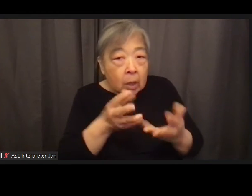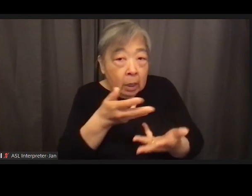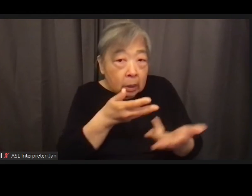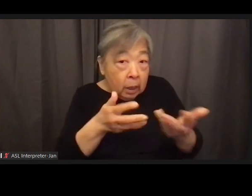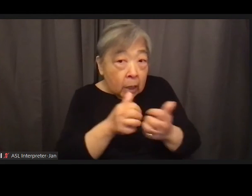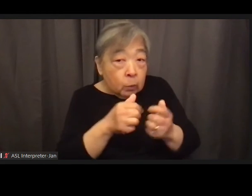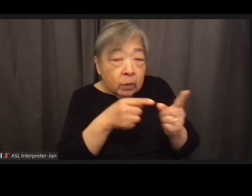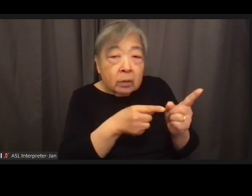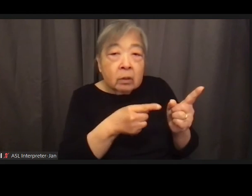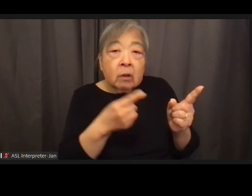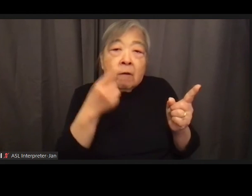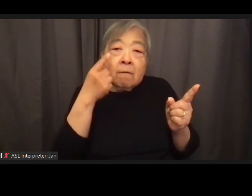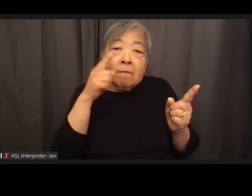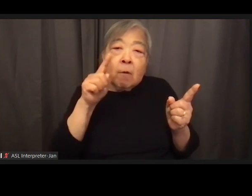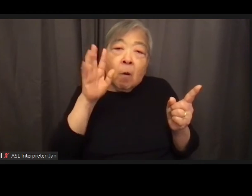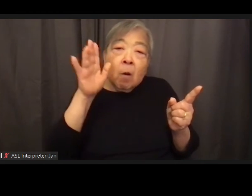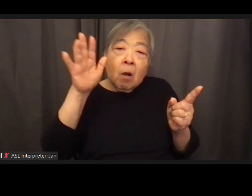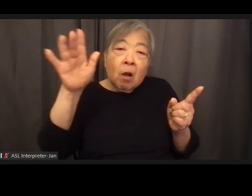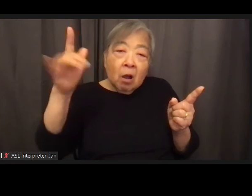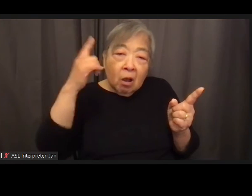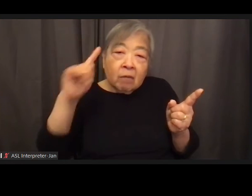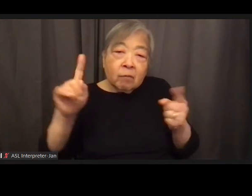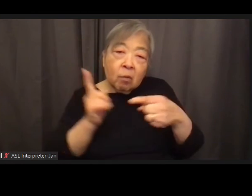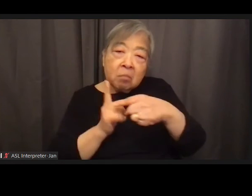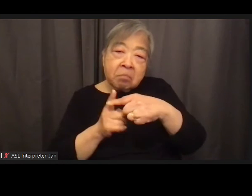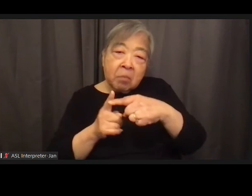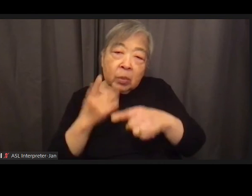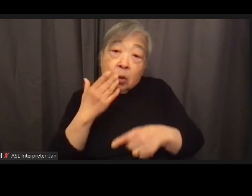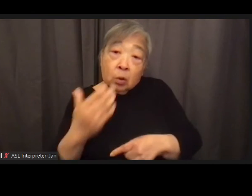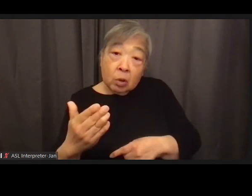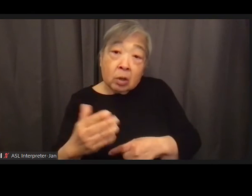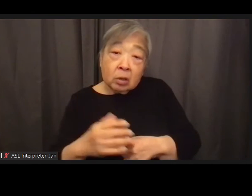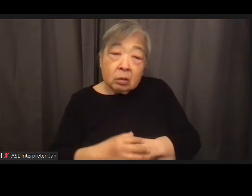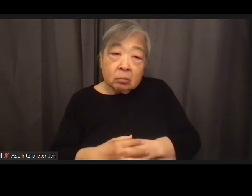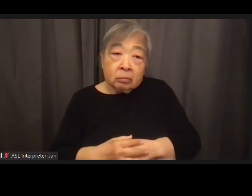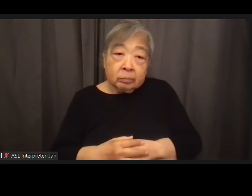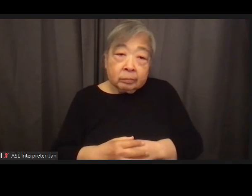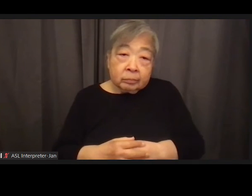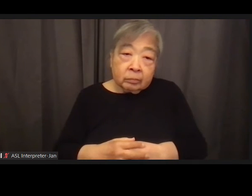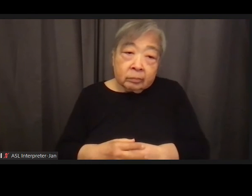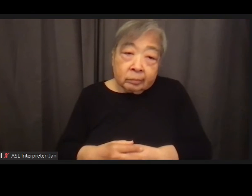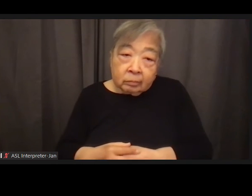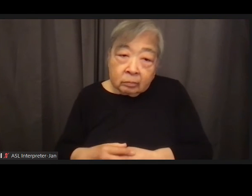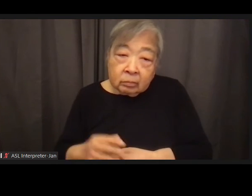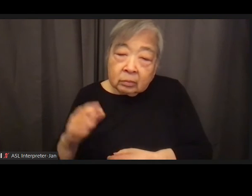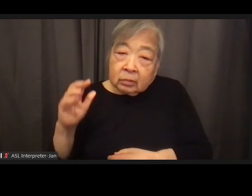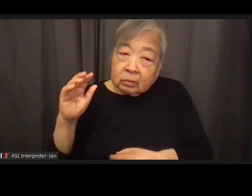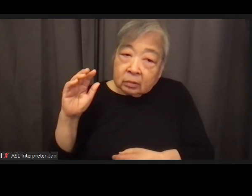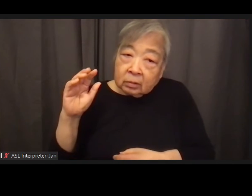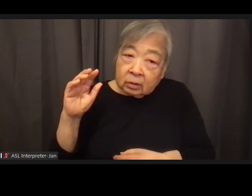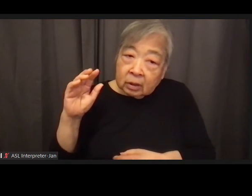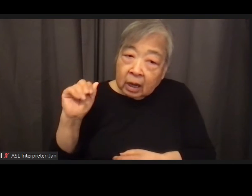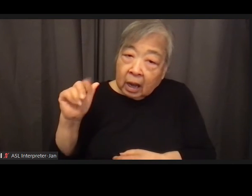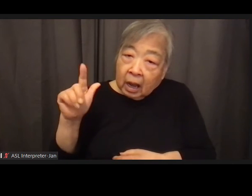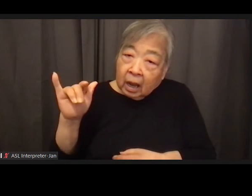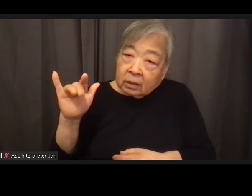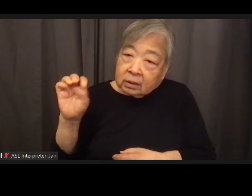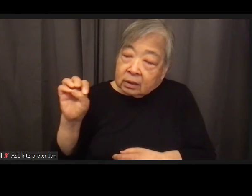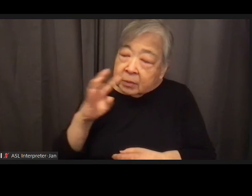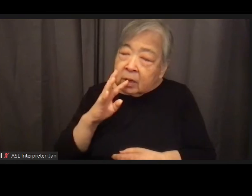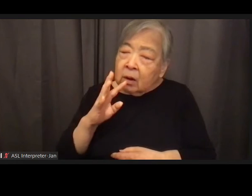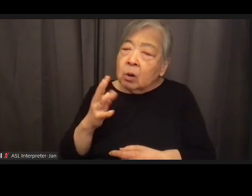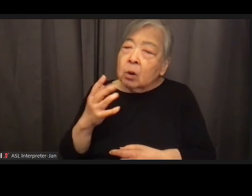for the good. Yeah. Very interesting. So we just have a few more